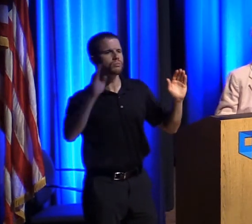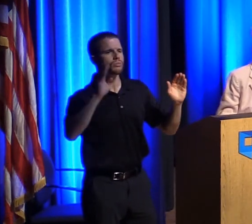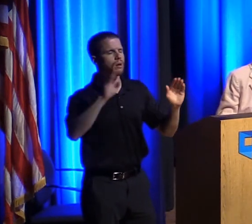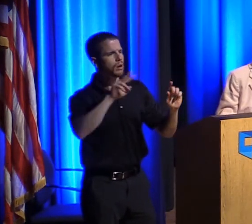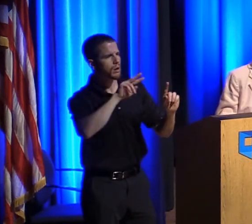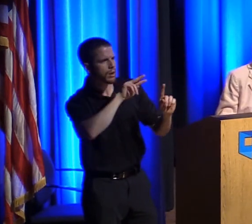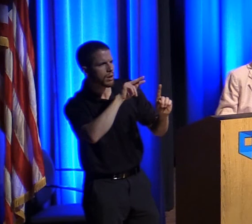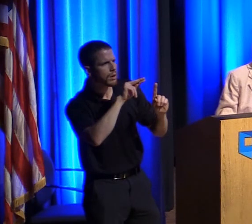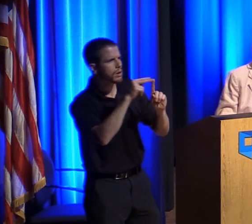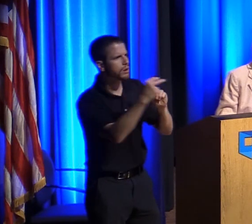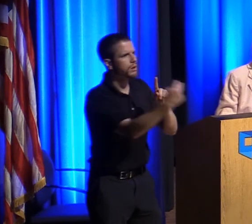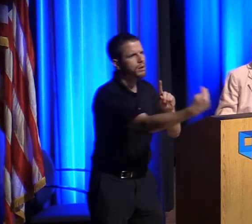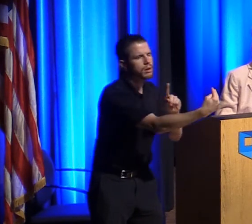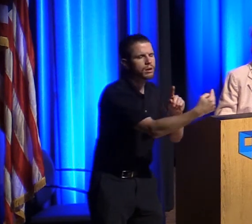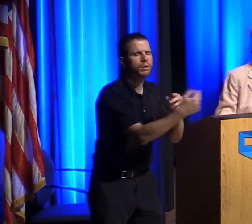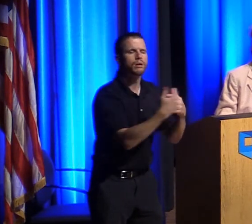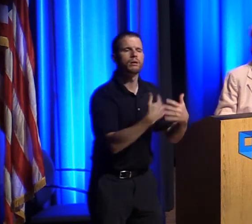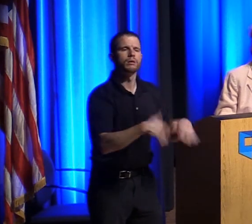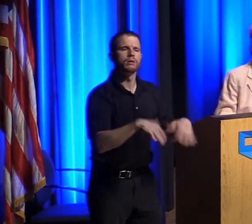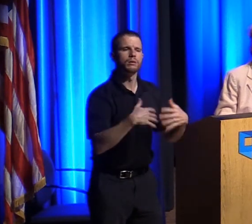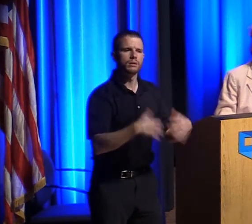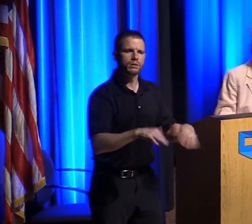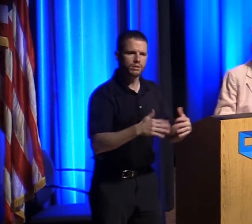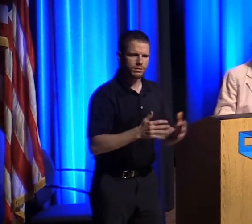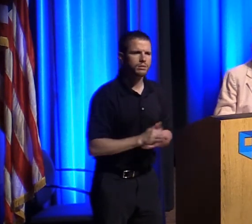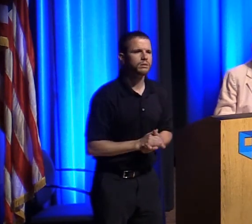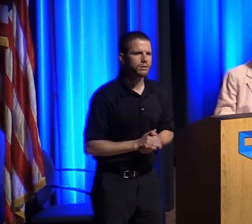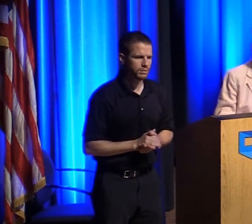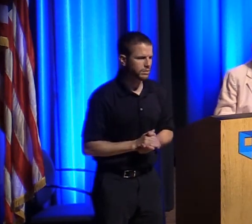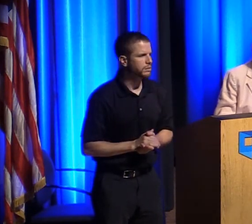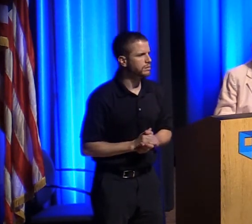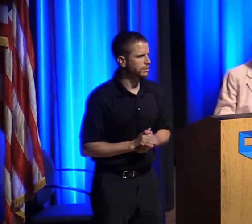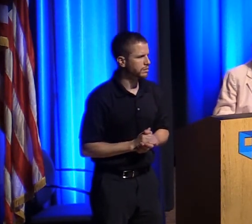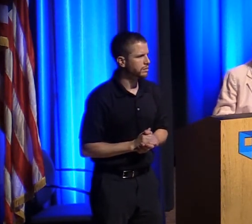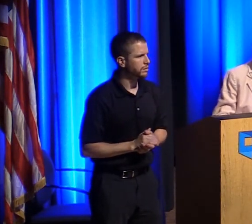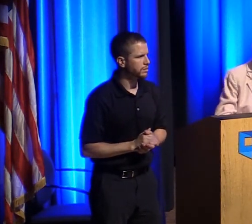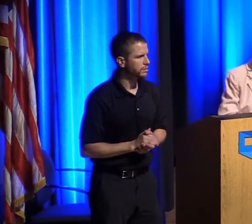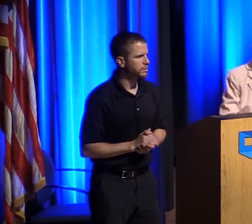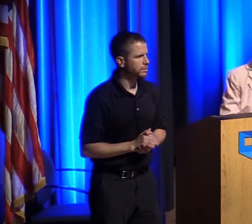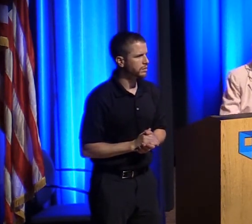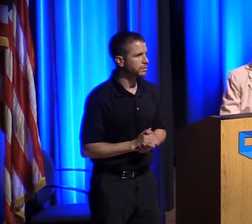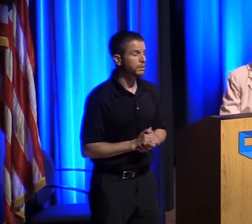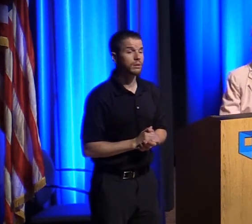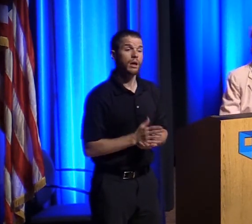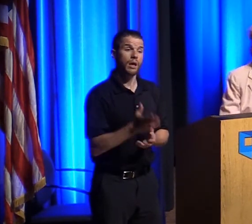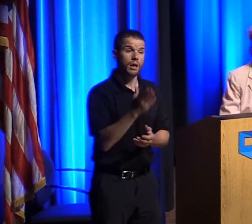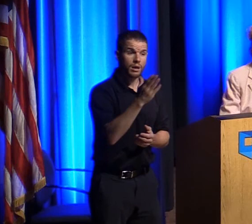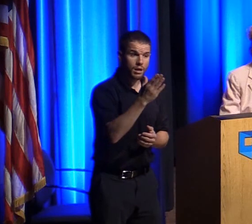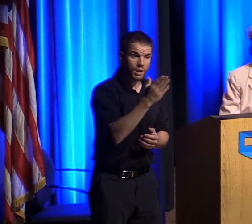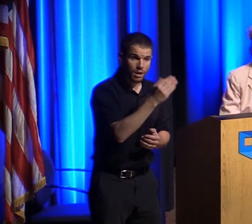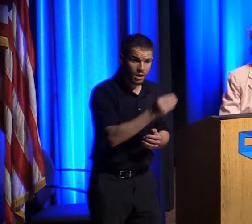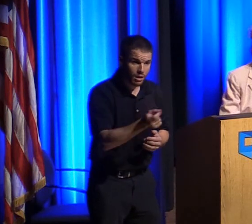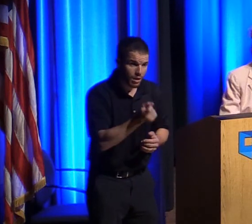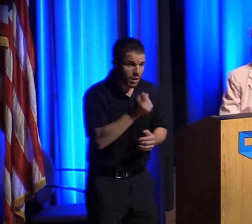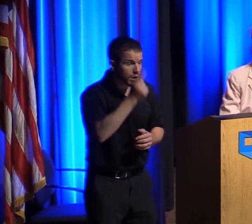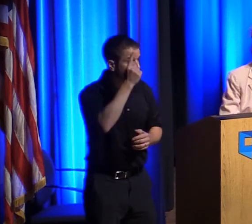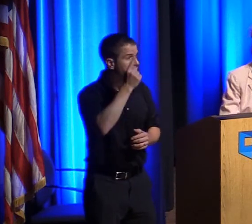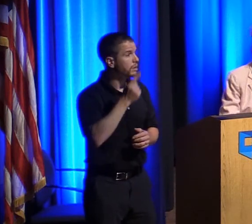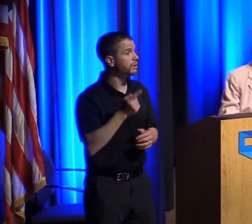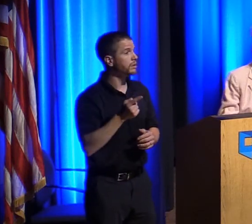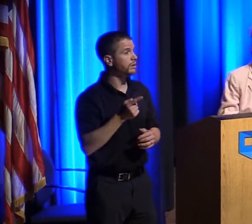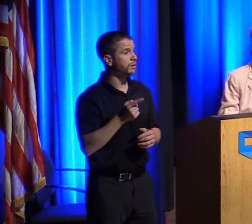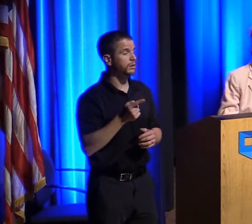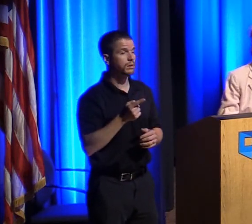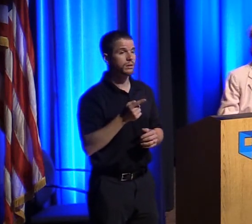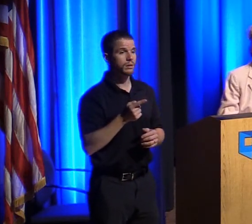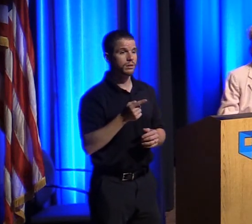will approach this year and how we perhaps can get from us